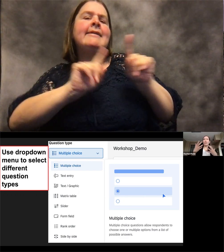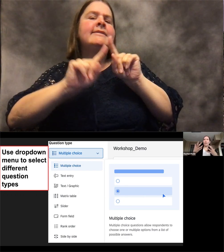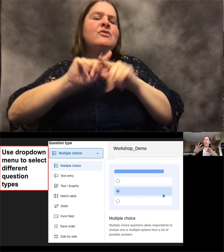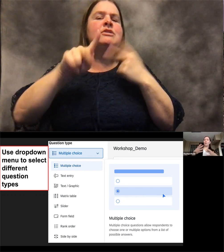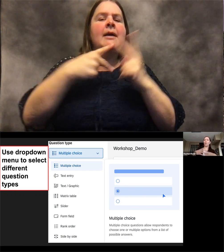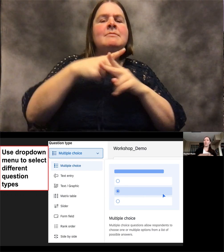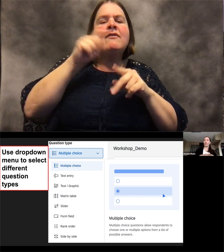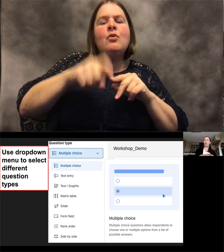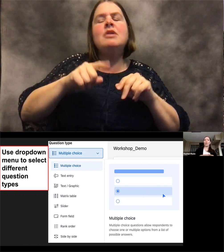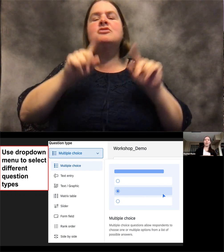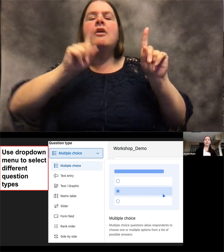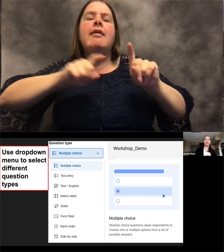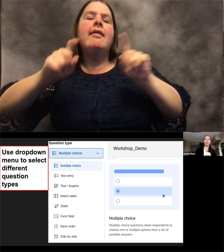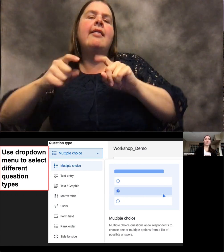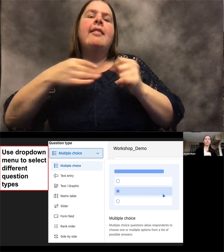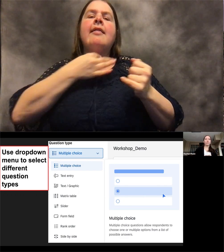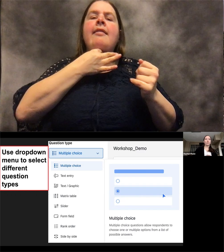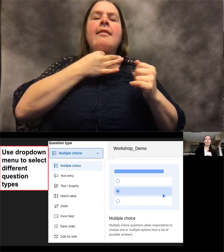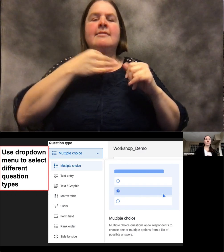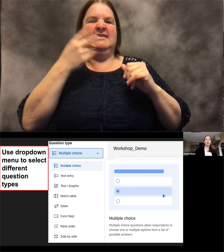types and kind of see what's available.